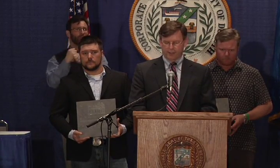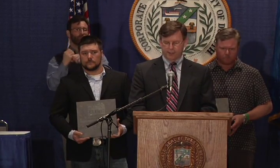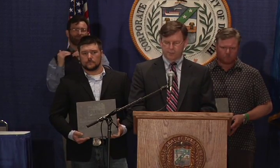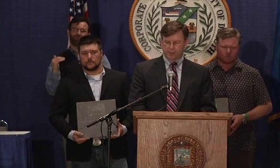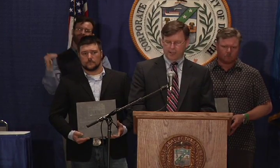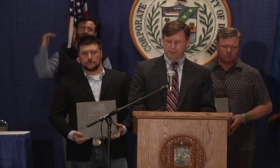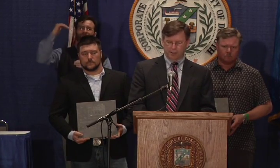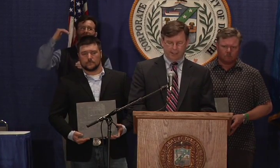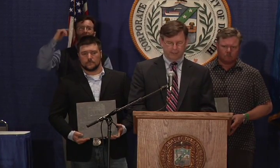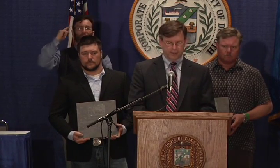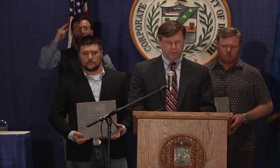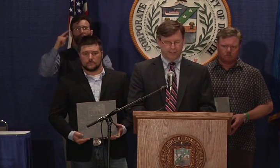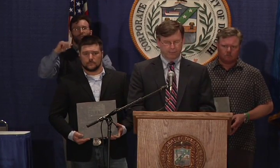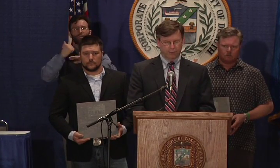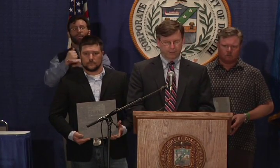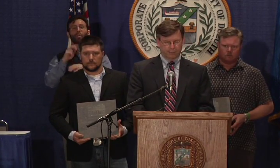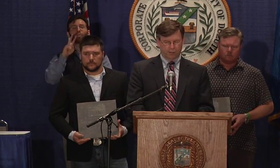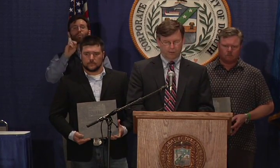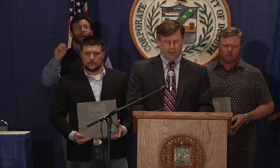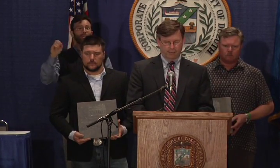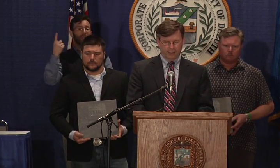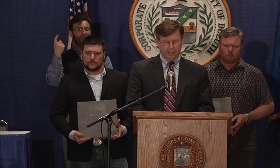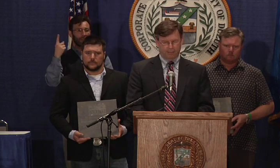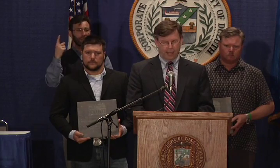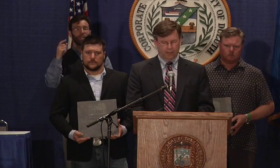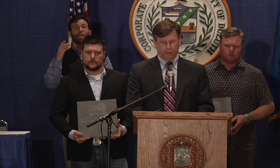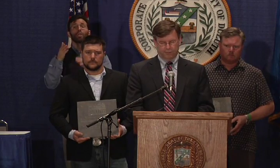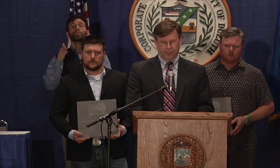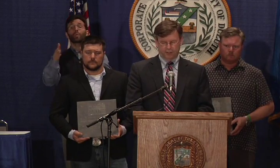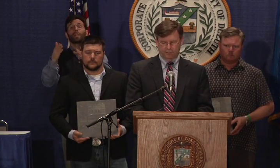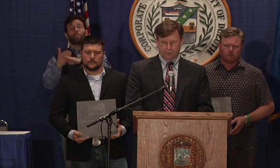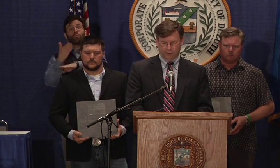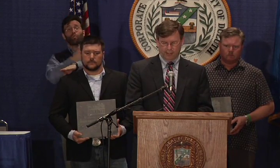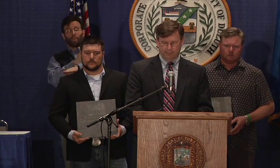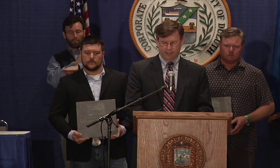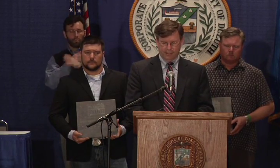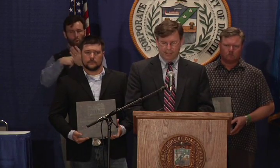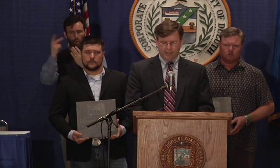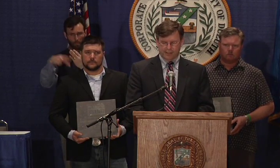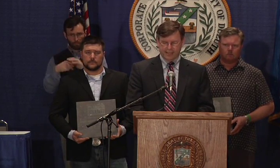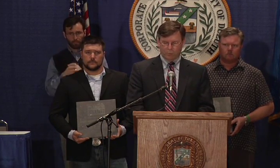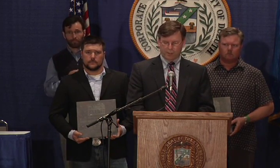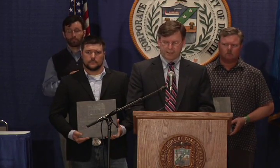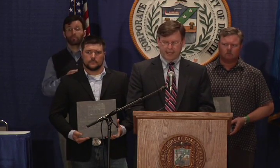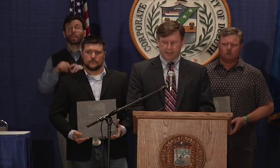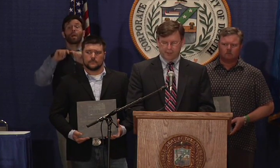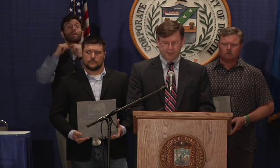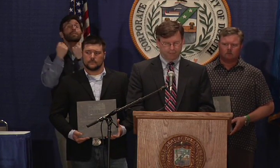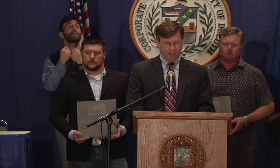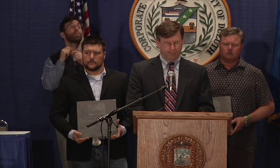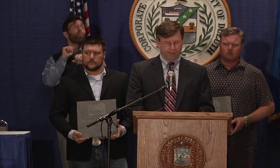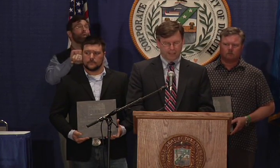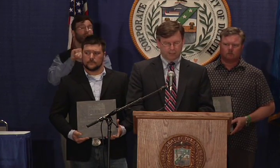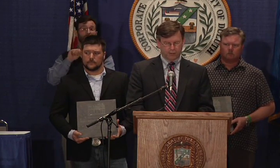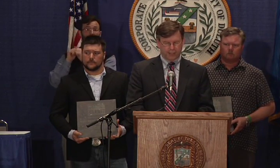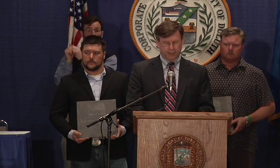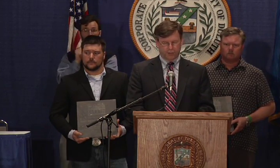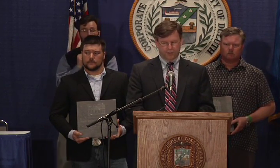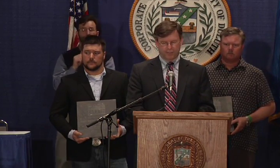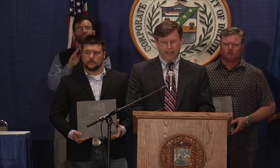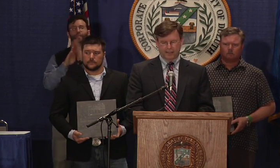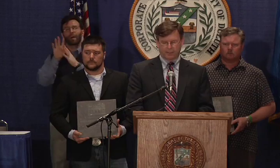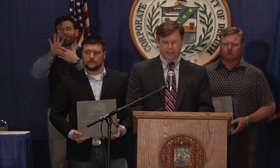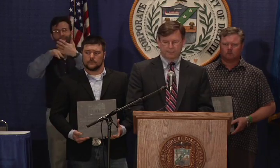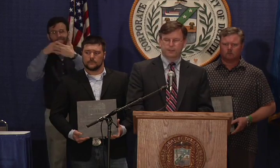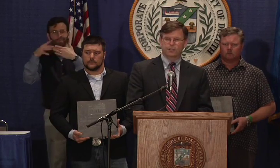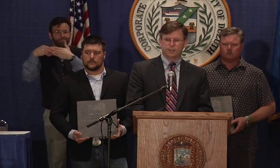set out in the 2011 Street Improvement Program and Potholes Reduction Program. The team worked together to develop flexible